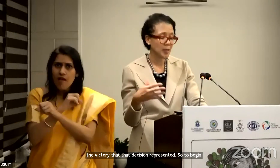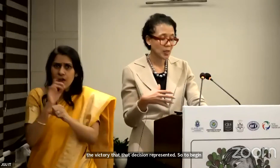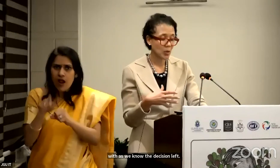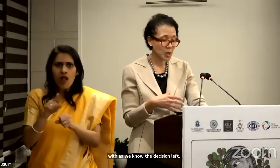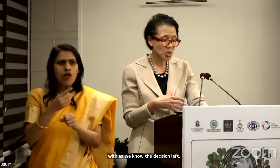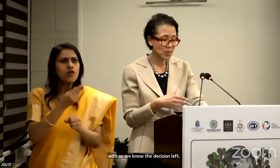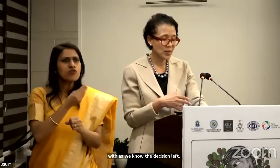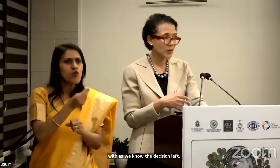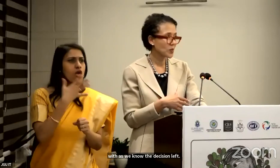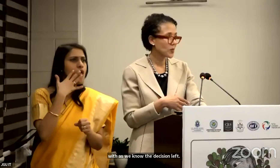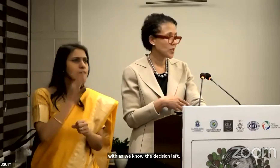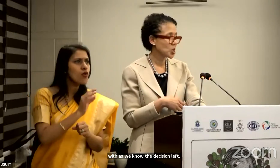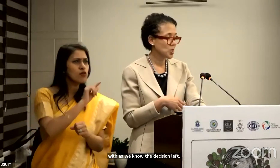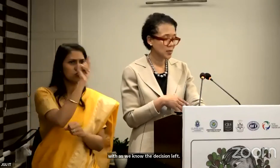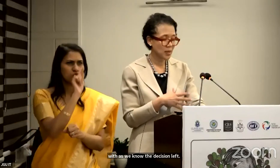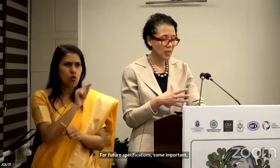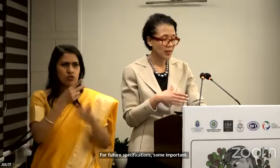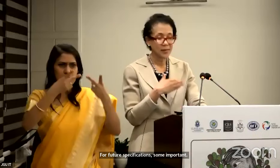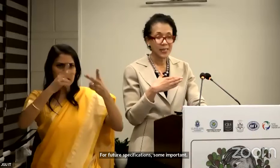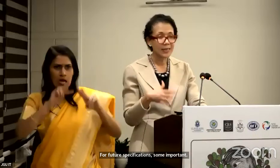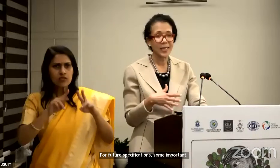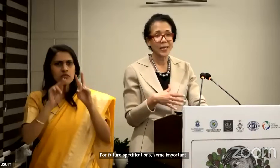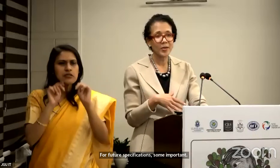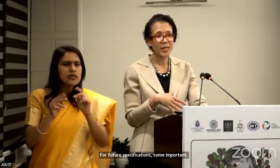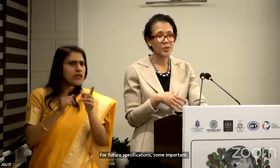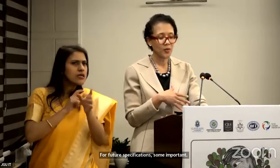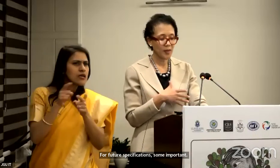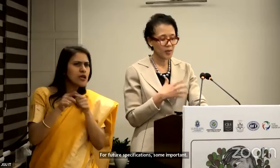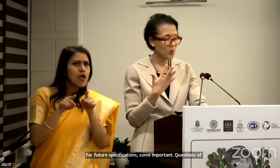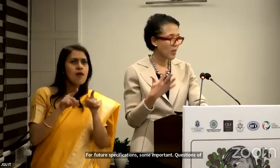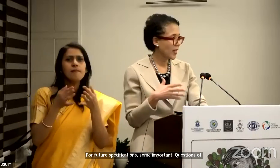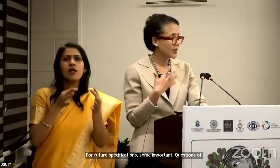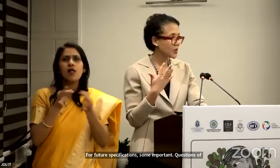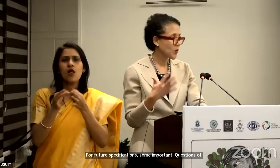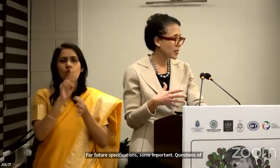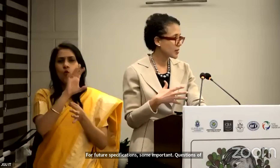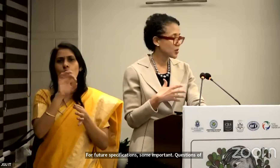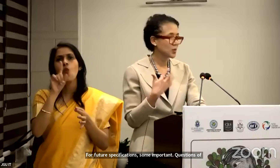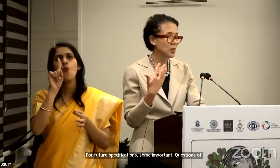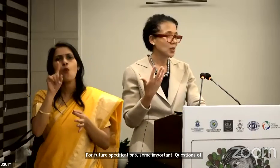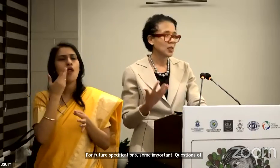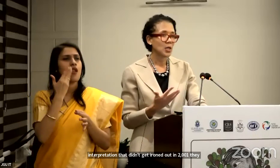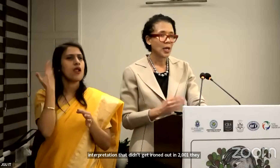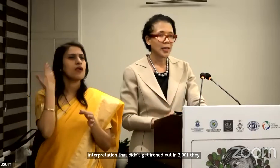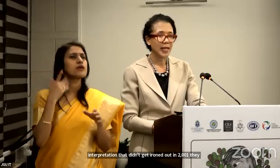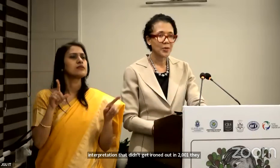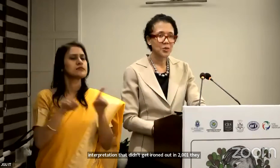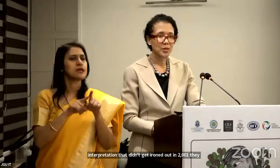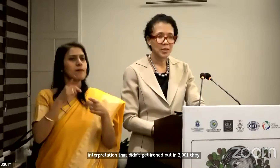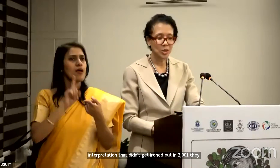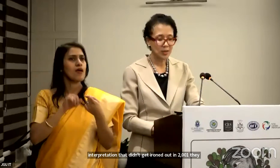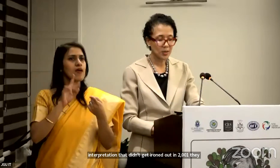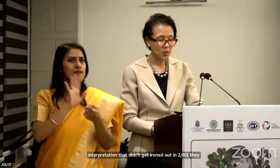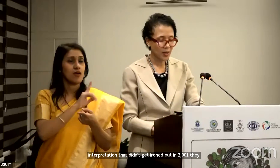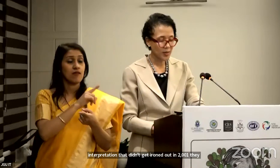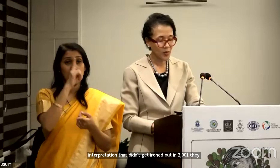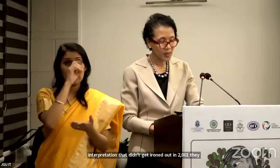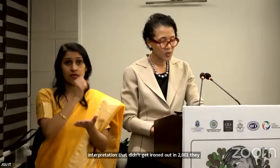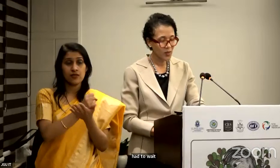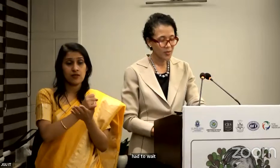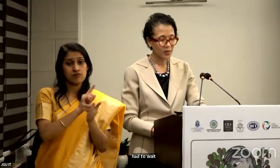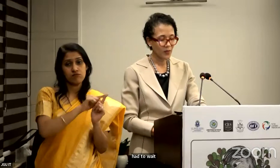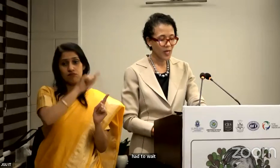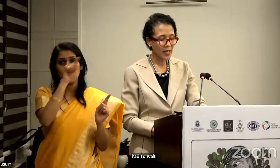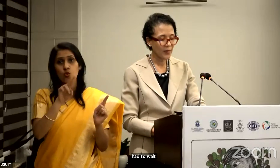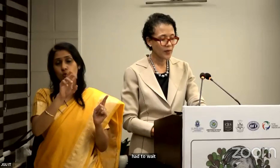important questions of interpretation that didn't get ironed out in 2001. They had to wait until council decisions in 2003